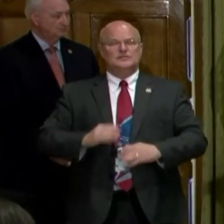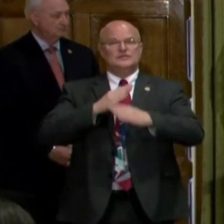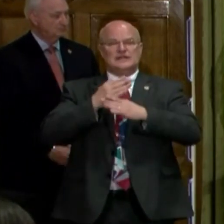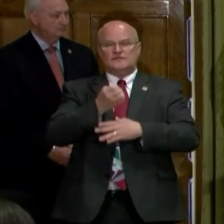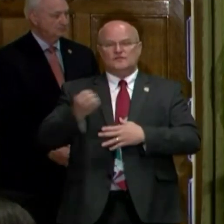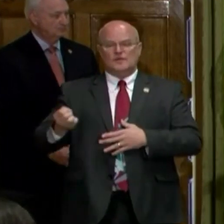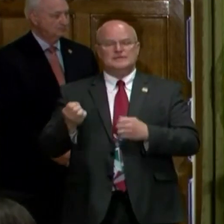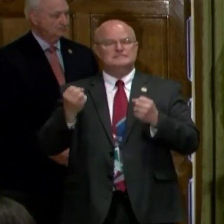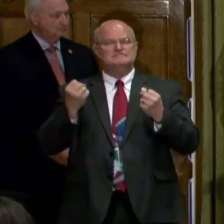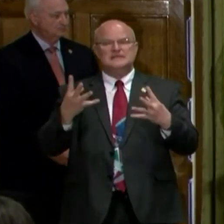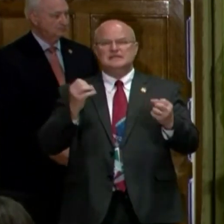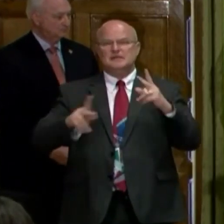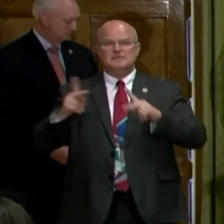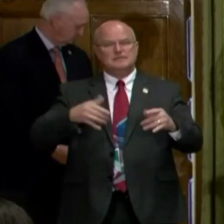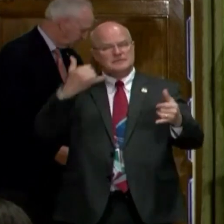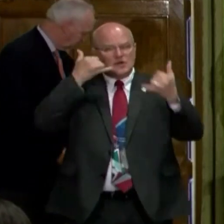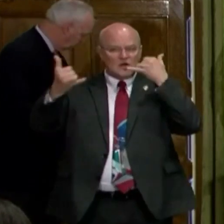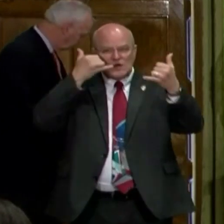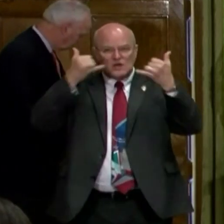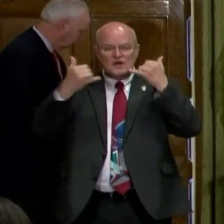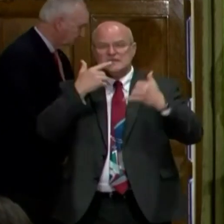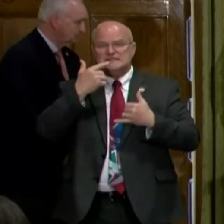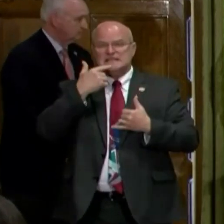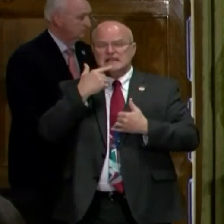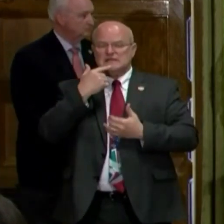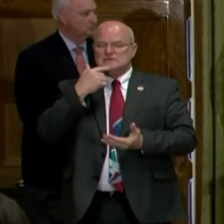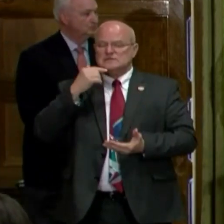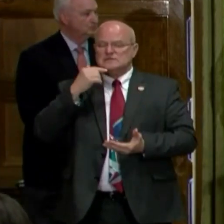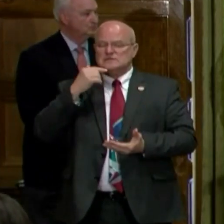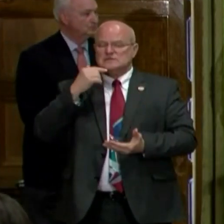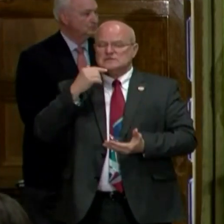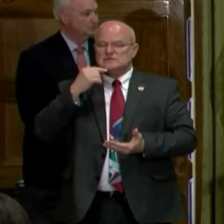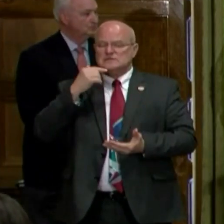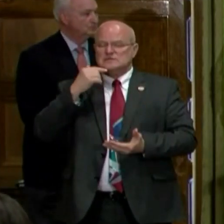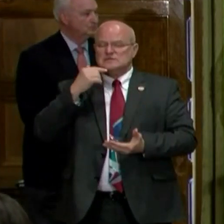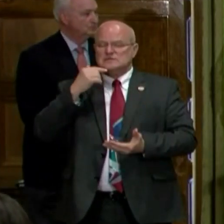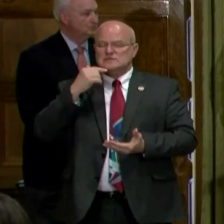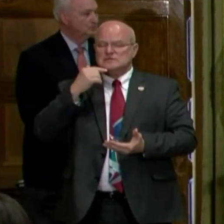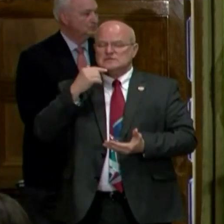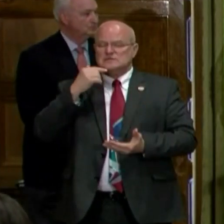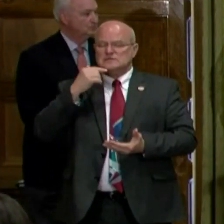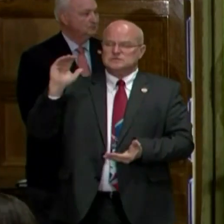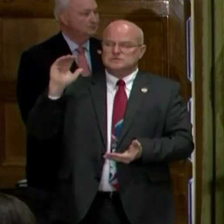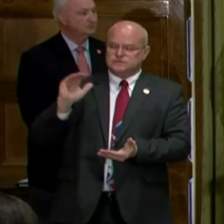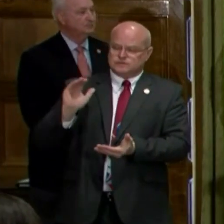with calls from providers around the state saying that they were critically low on PPE.